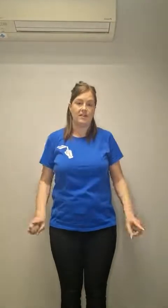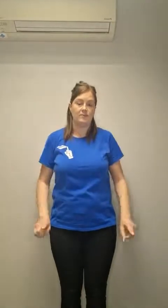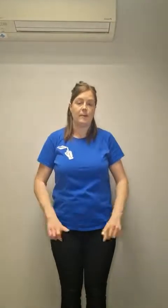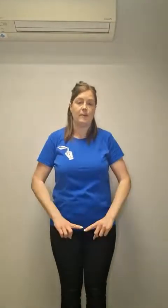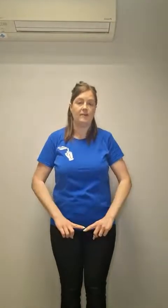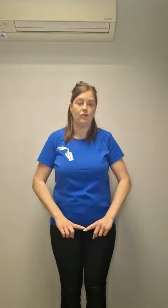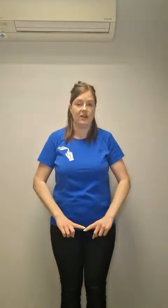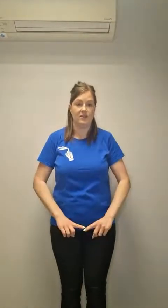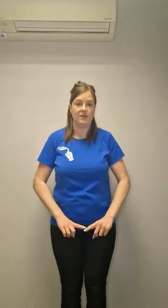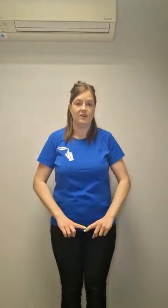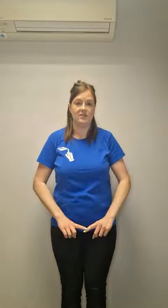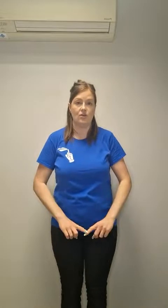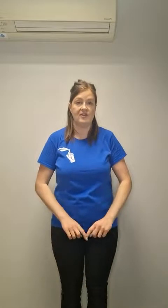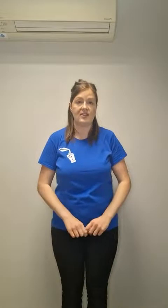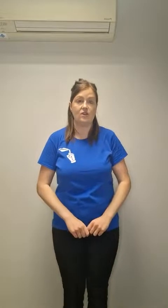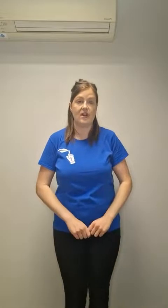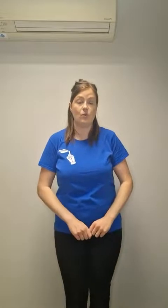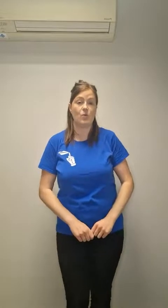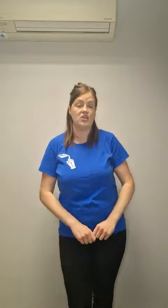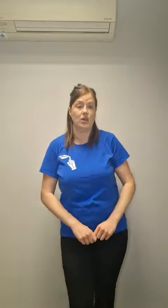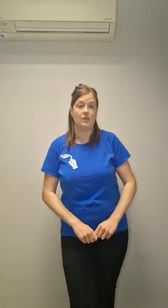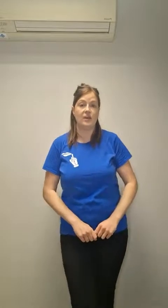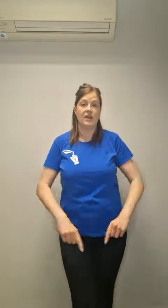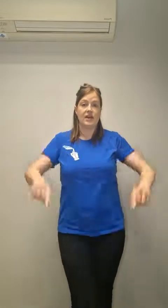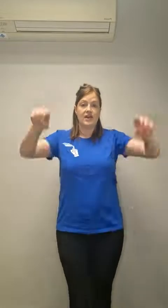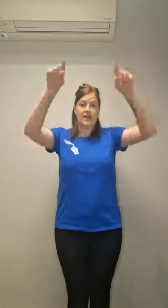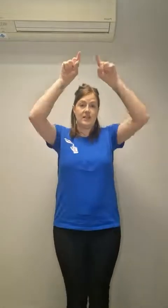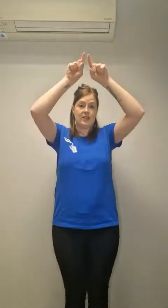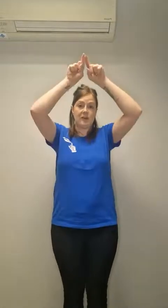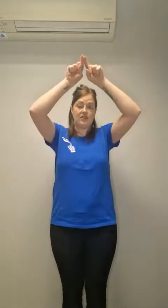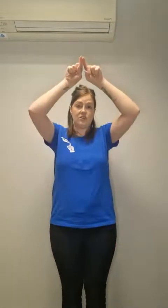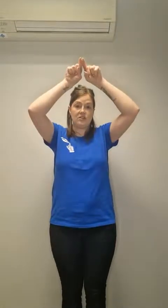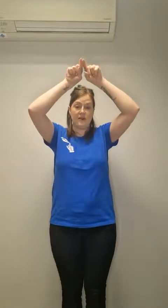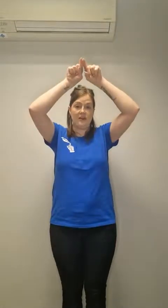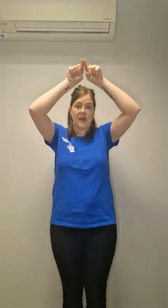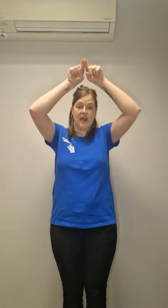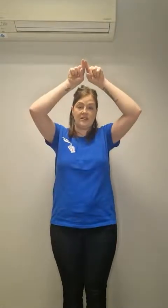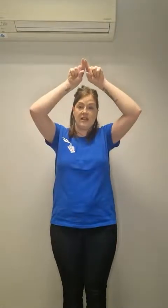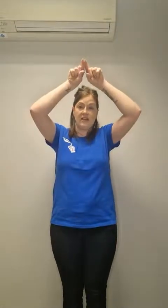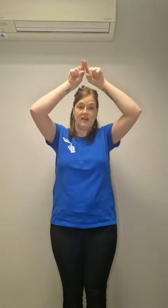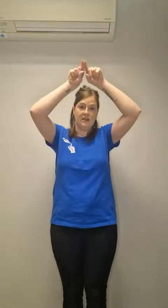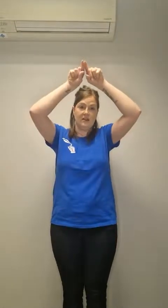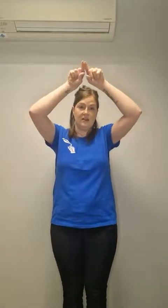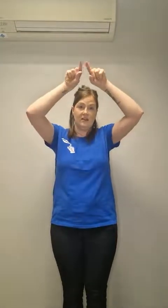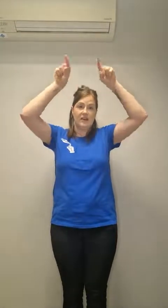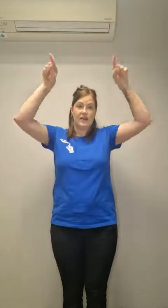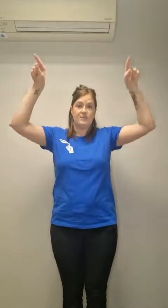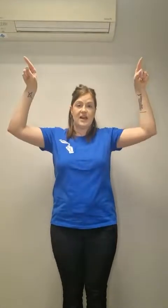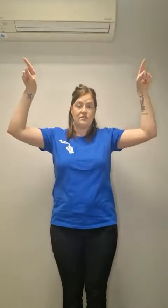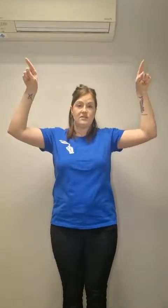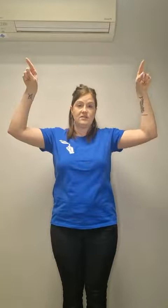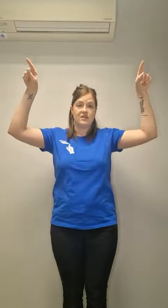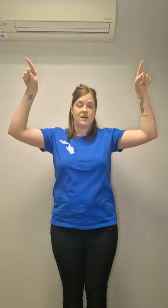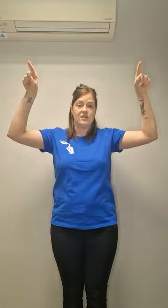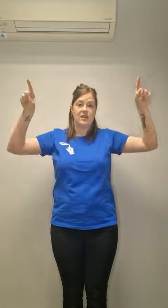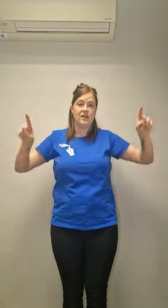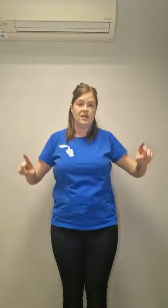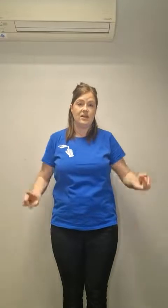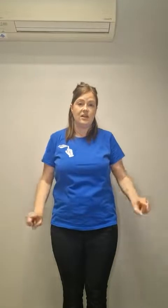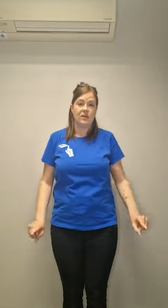when we're performing our signs, known as our signing window. That takes place just above our heads here, comes out to the side, all the